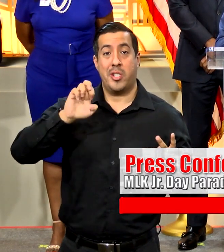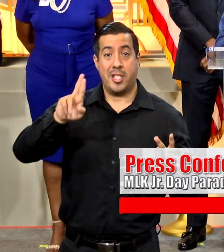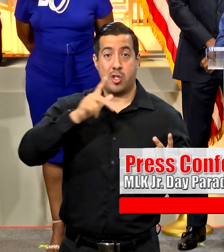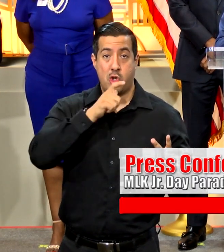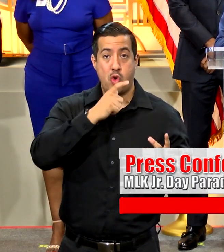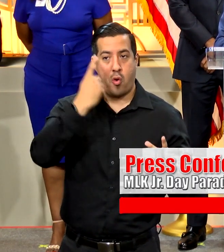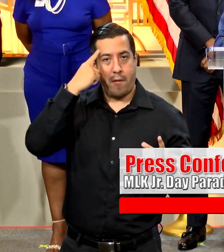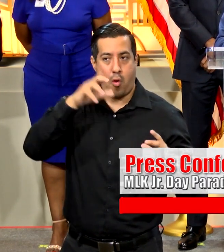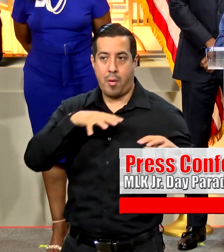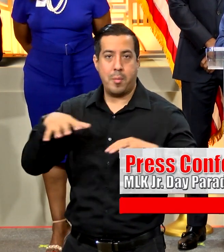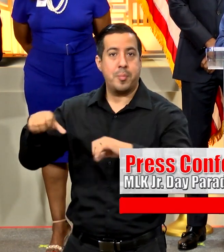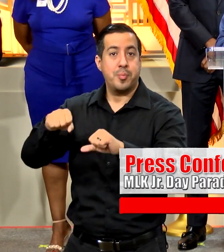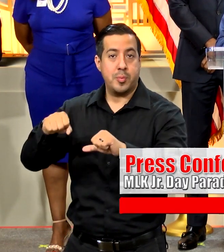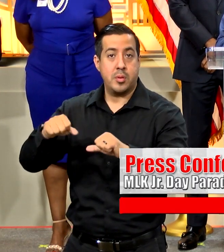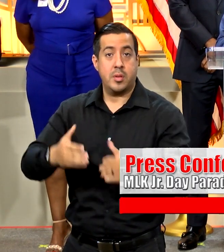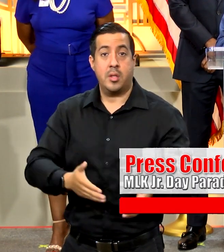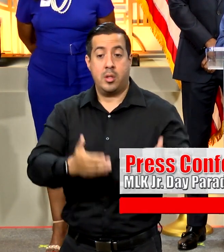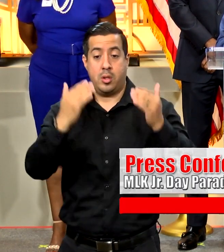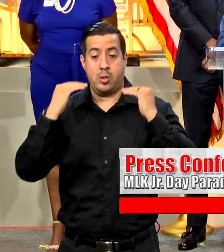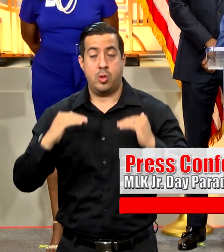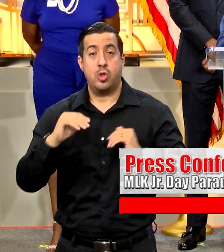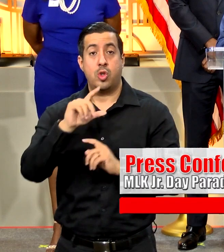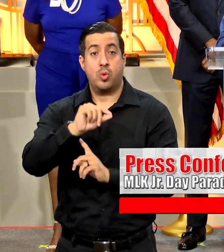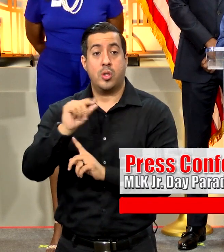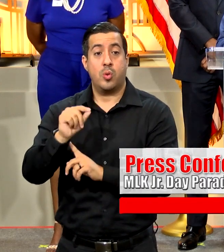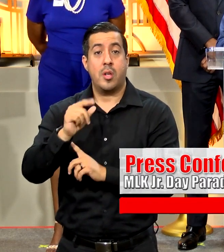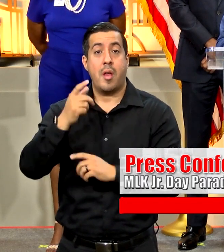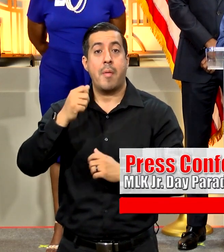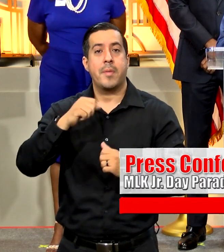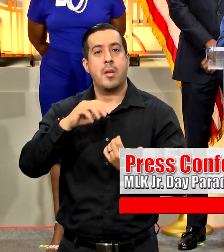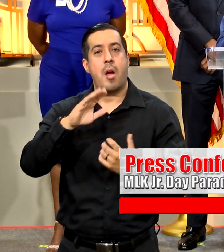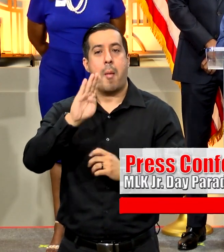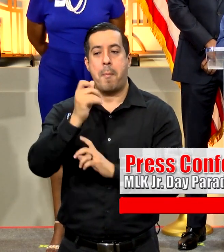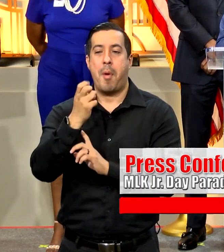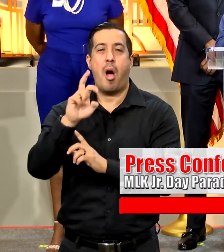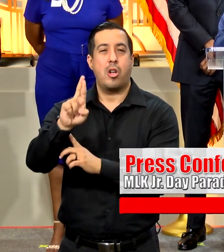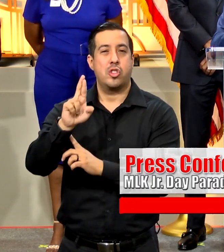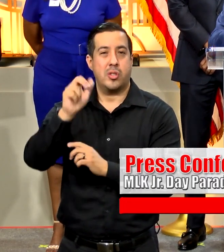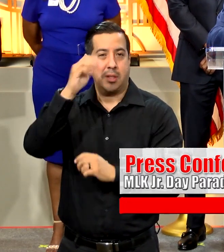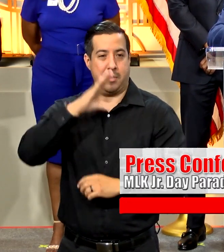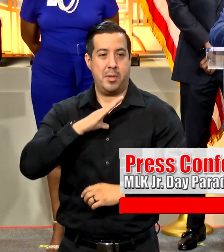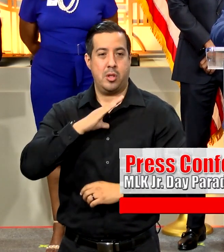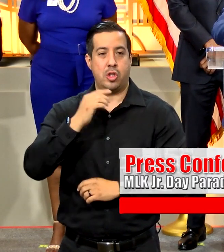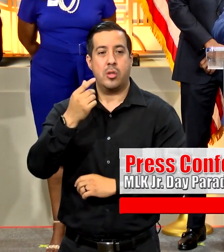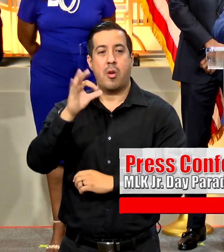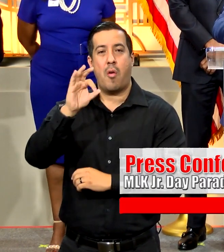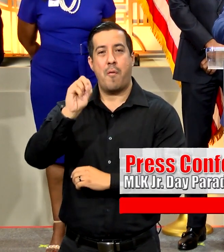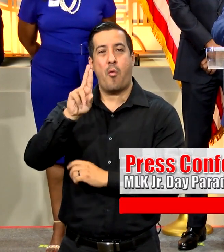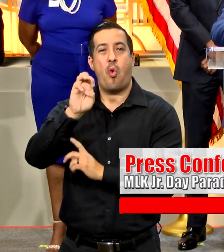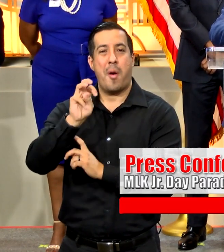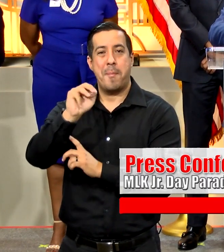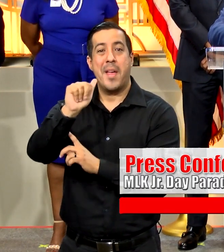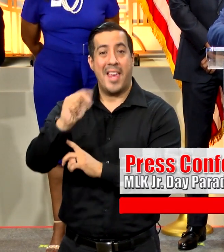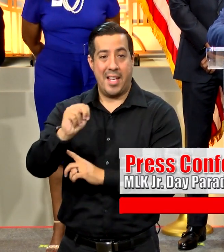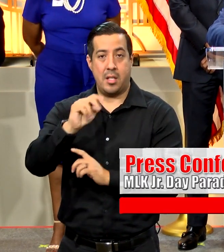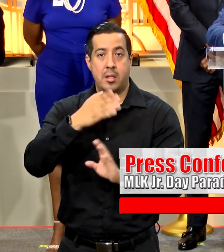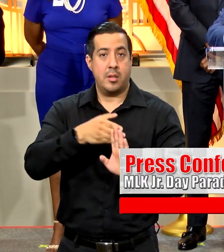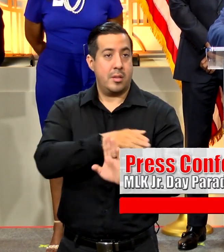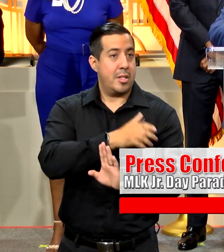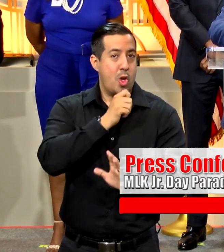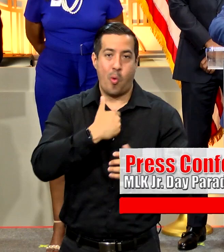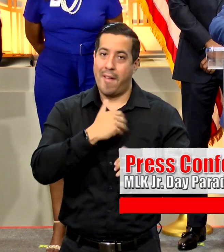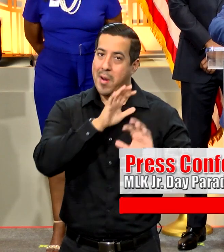for the parade. In 2020, former boxing businessman George Foreman was the Grand Marshal. Sadly, there was no parade